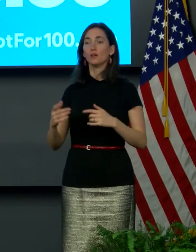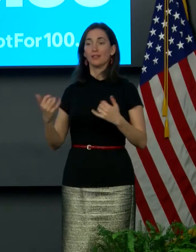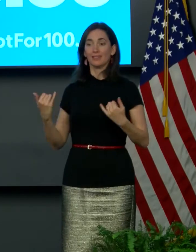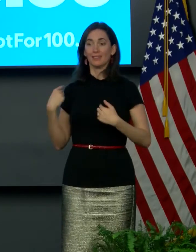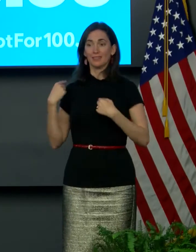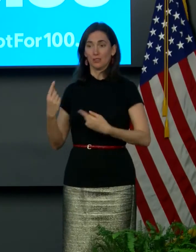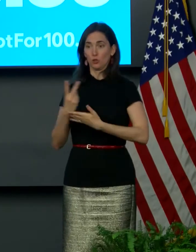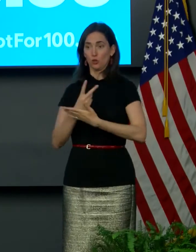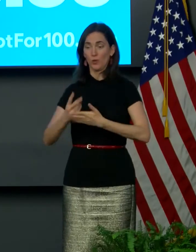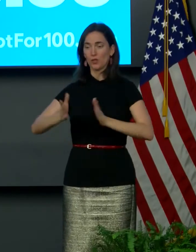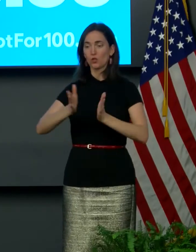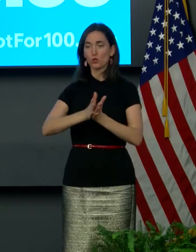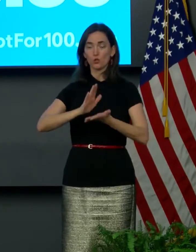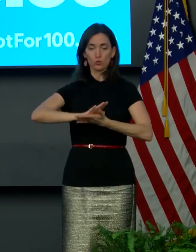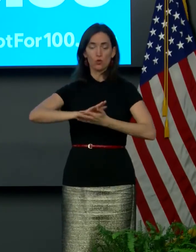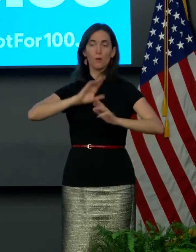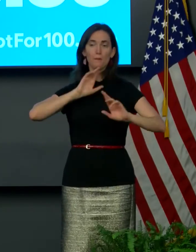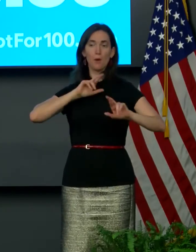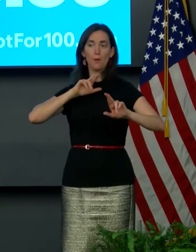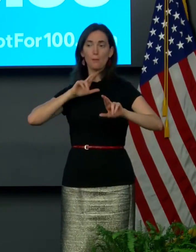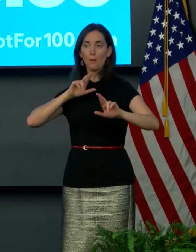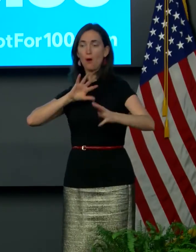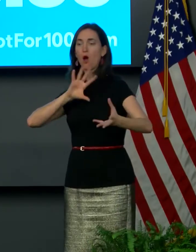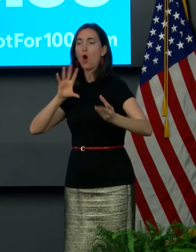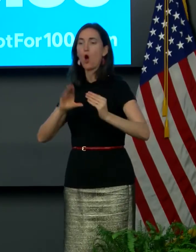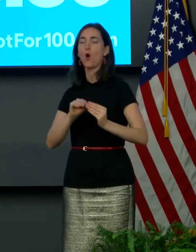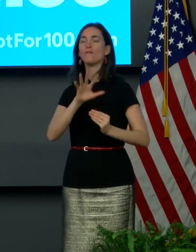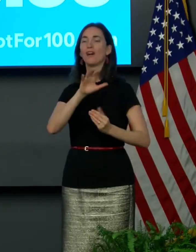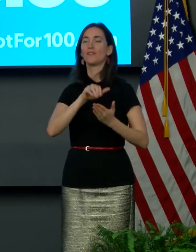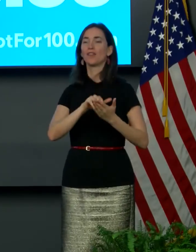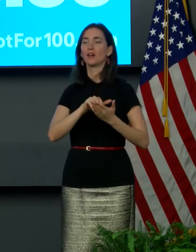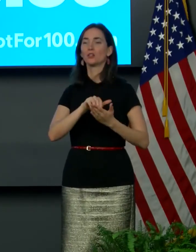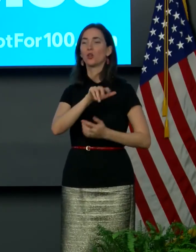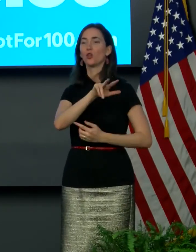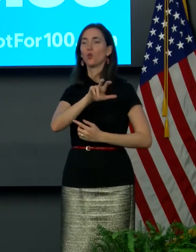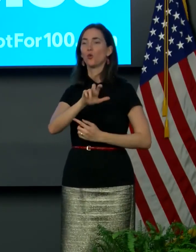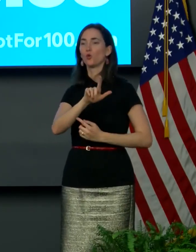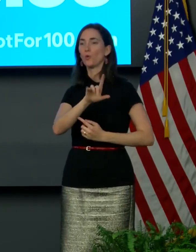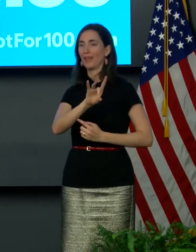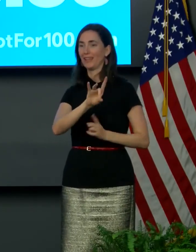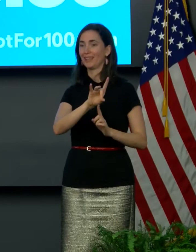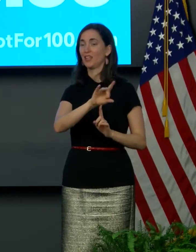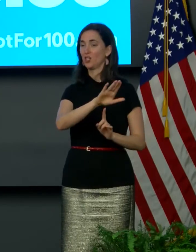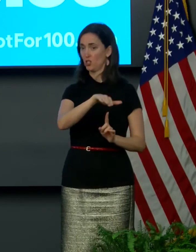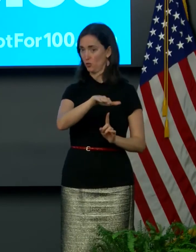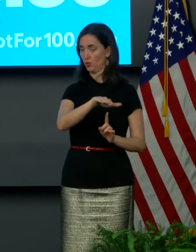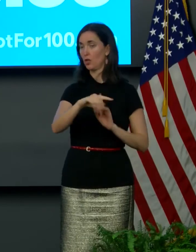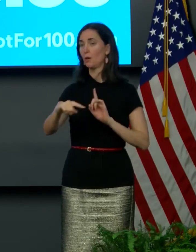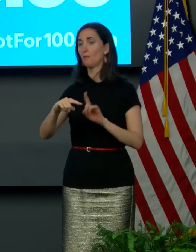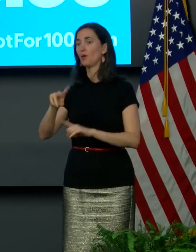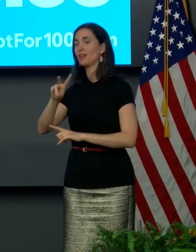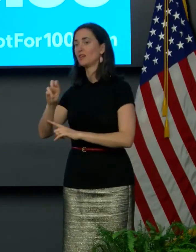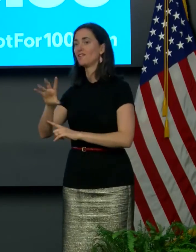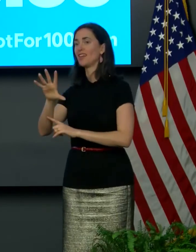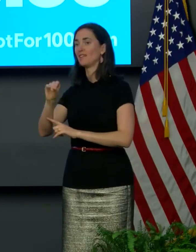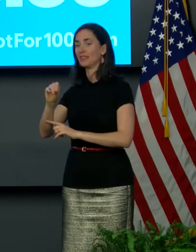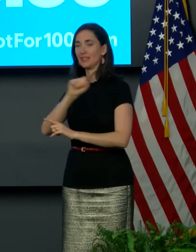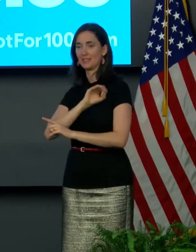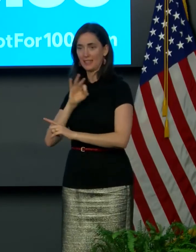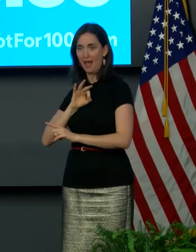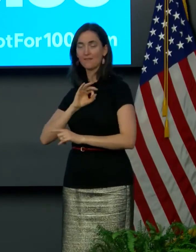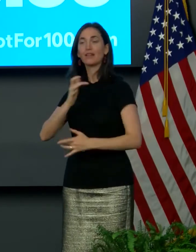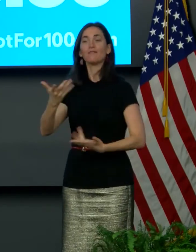they have reported 5,328 kids and 750 staff with cases